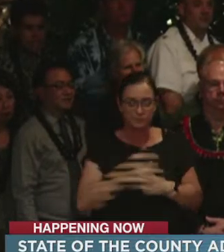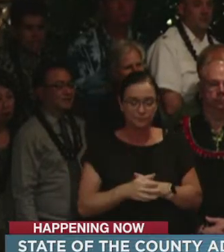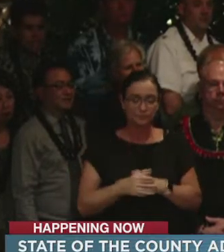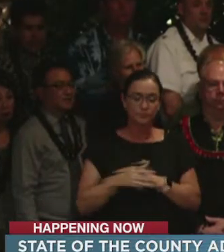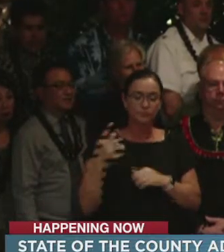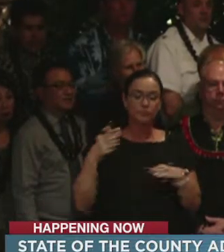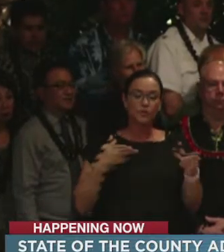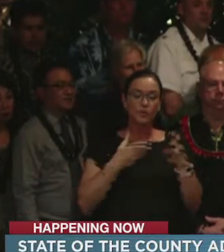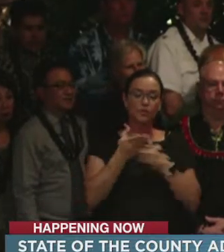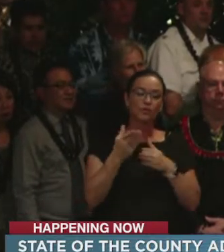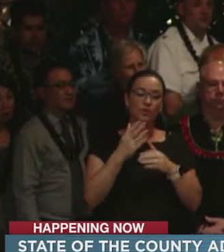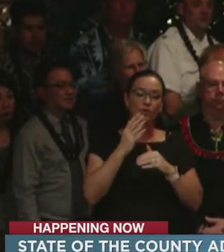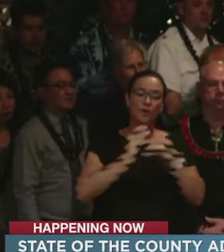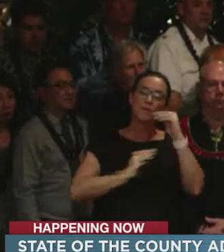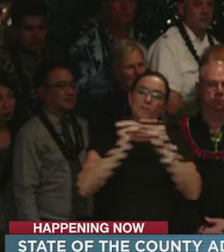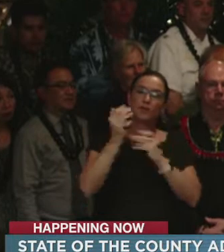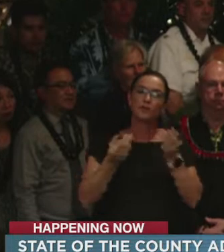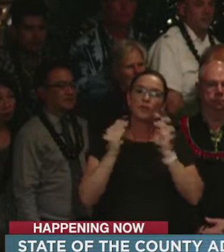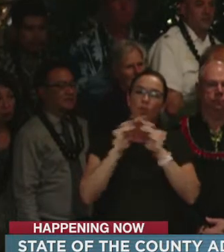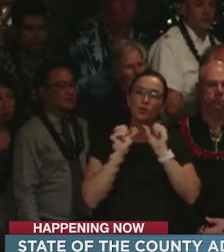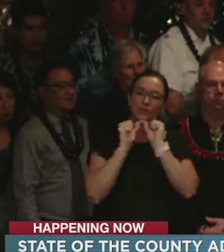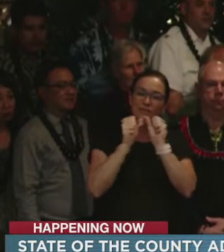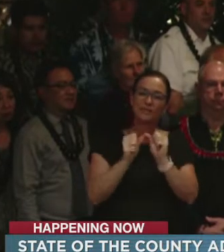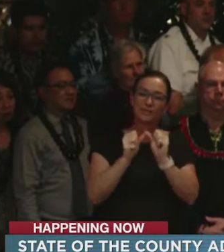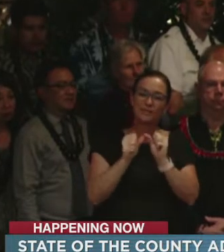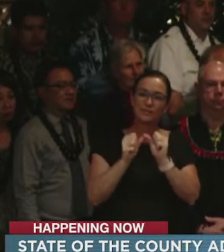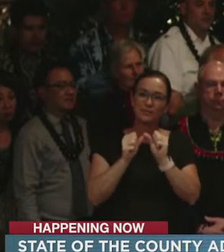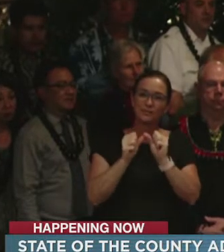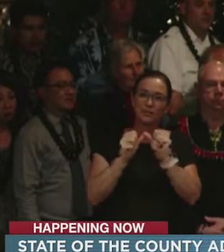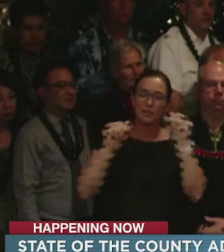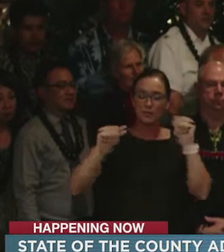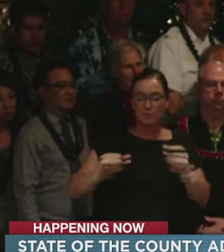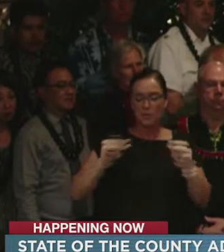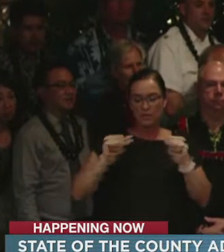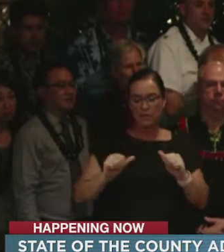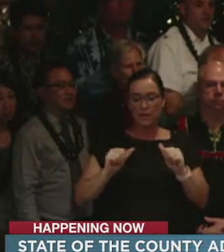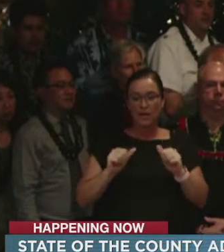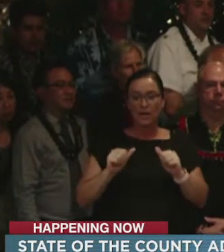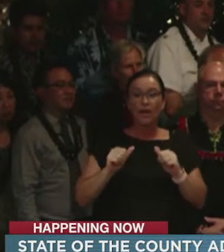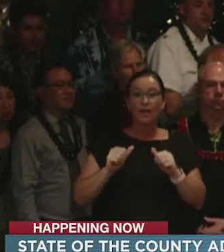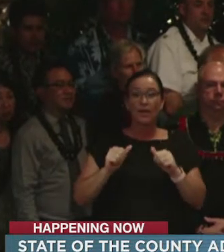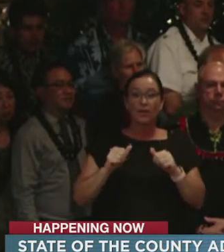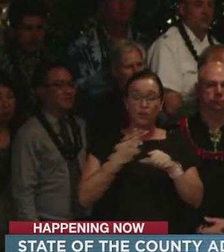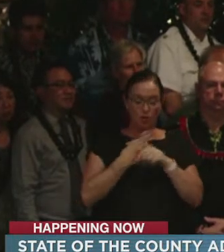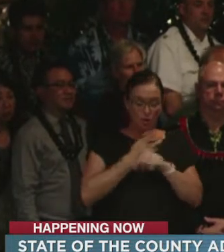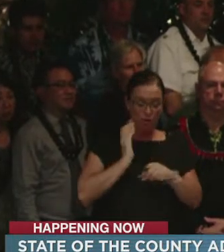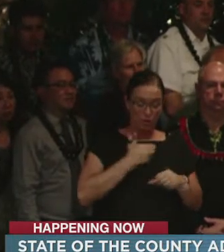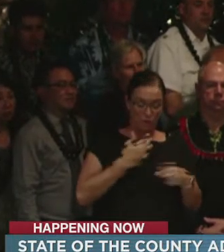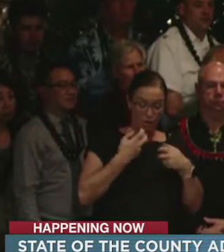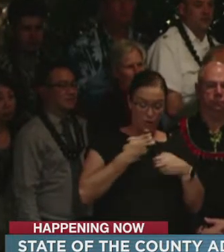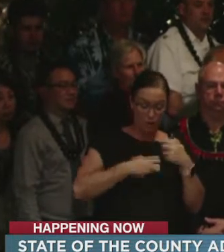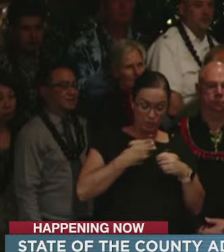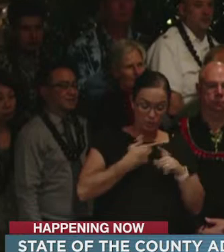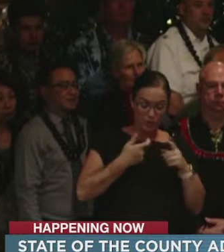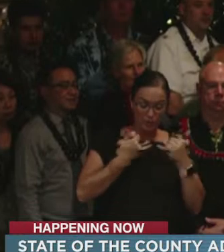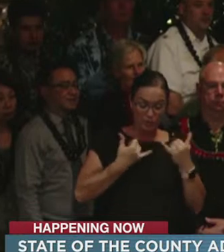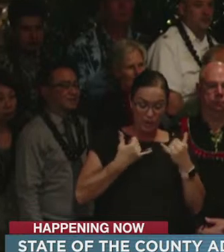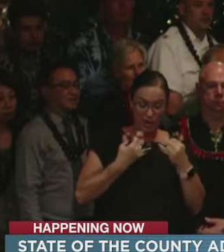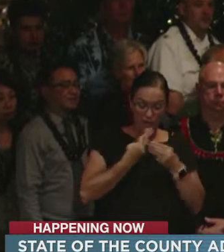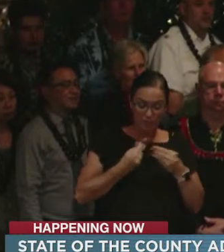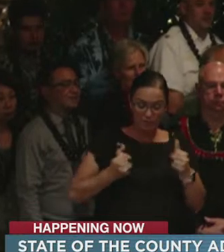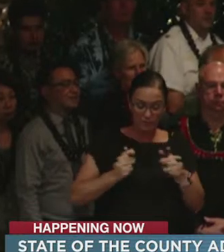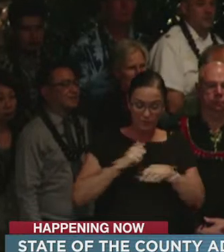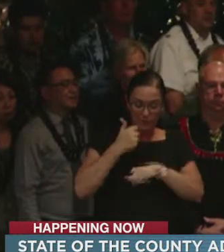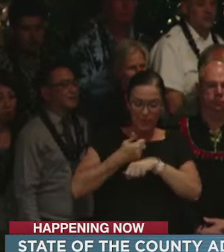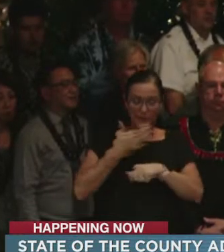through building resilience capacity that takes the issues of today and lays the foundations for tomorrow. This could